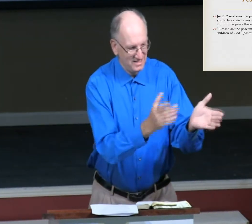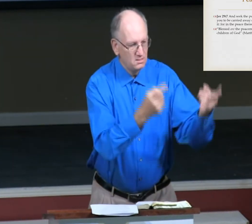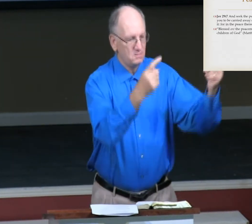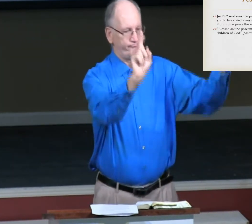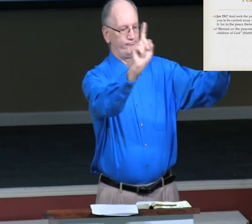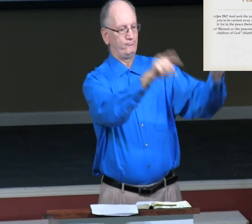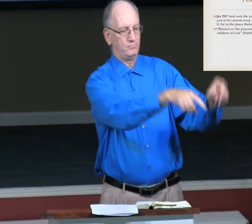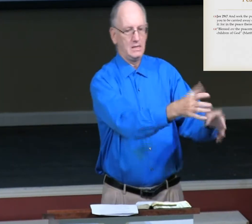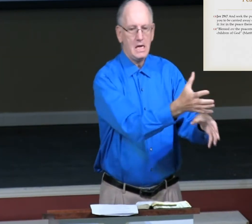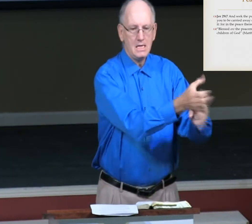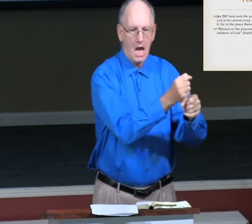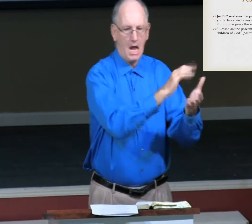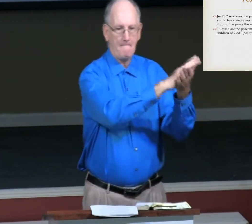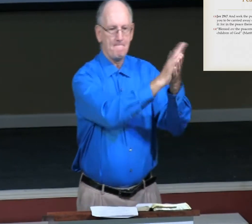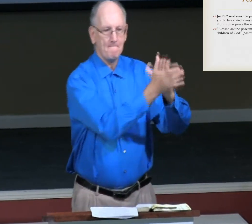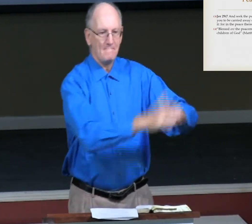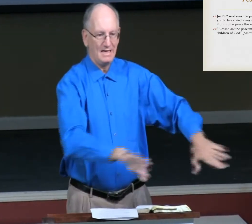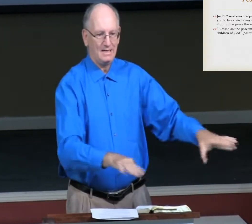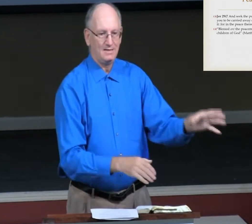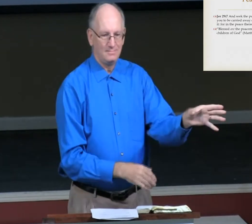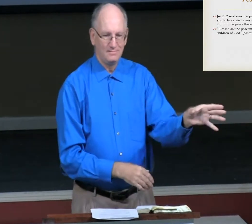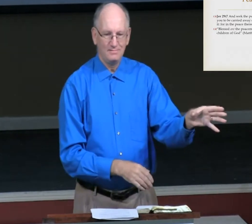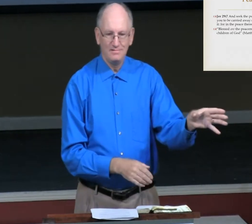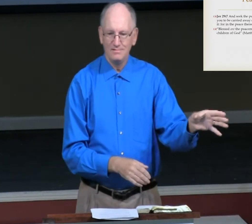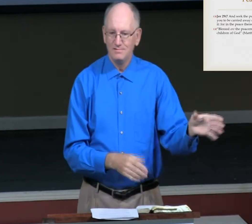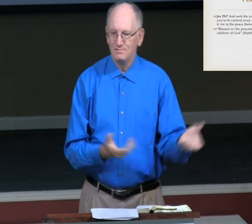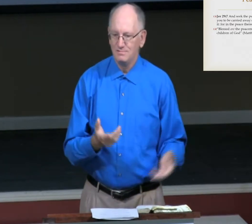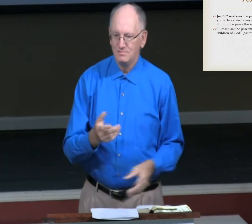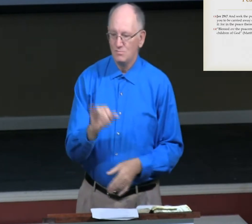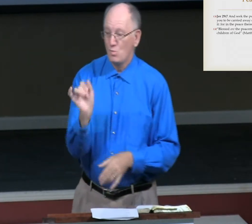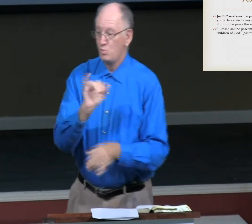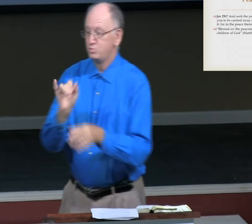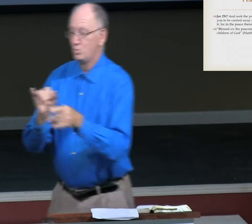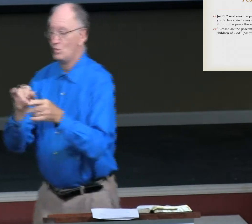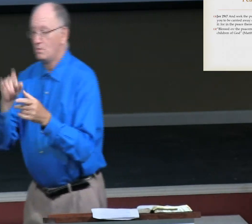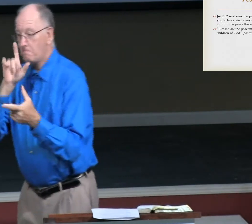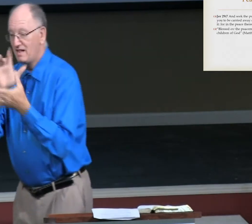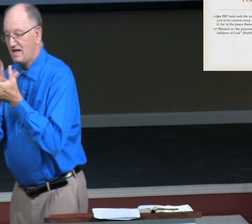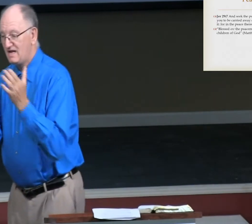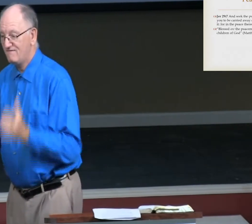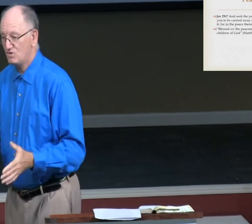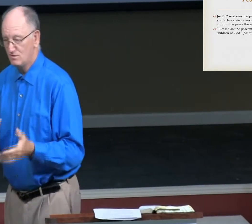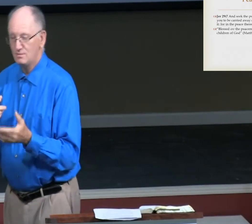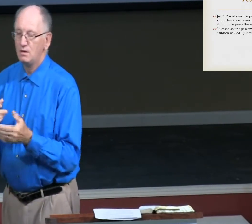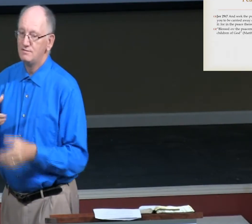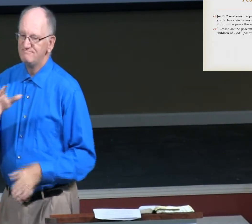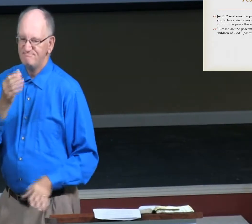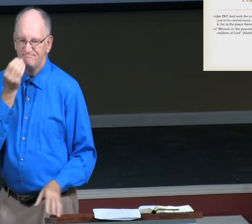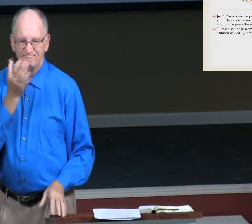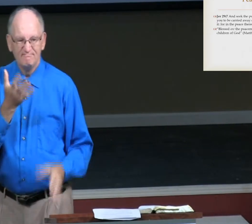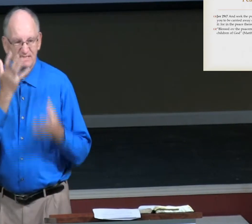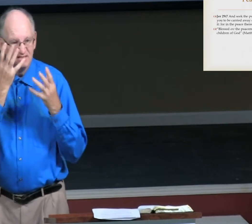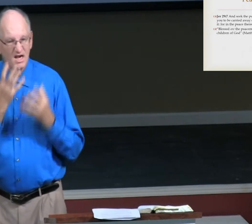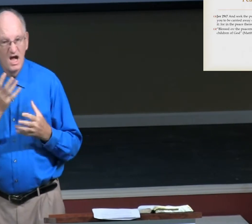are peacemakers. When we give the gospel to them and they receive Jesus, they get peace from